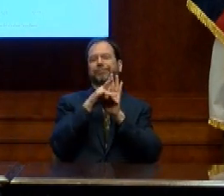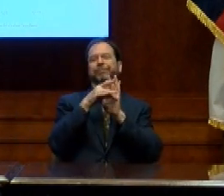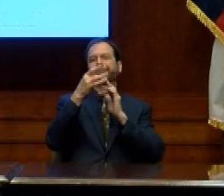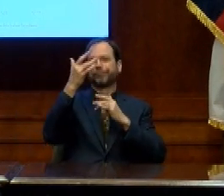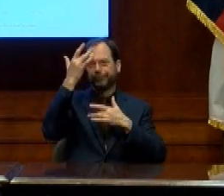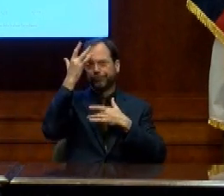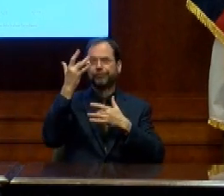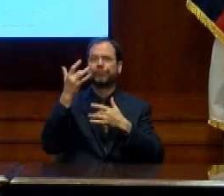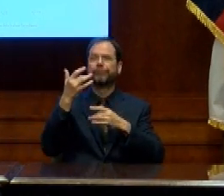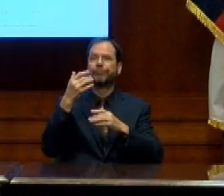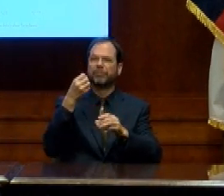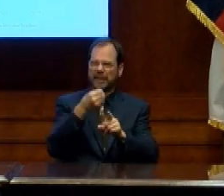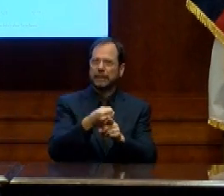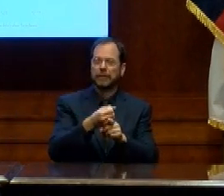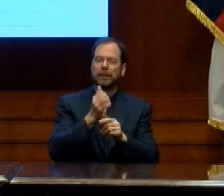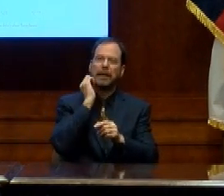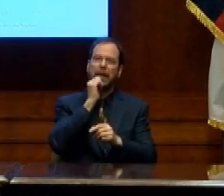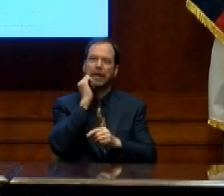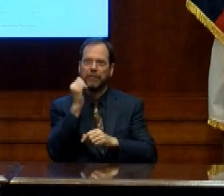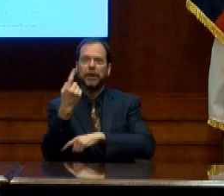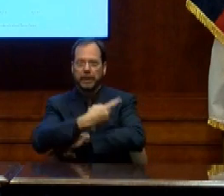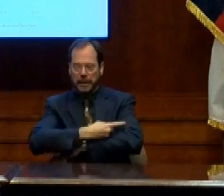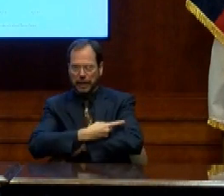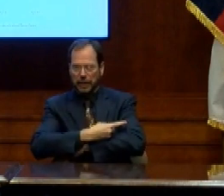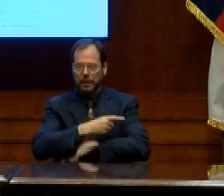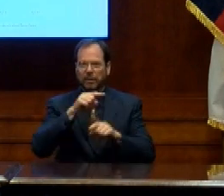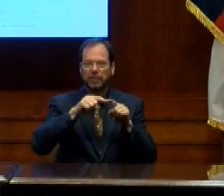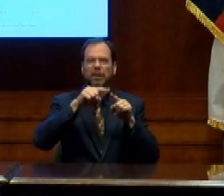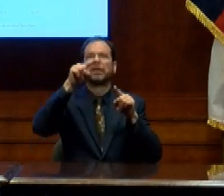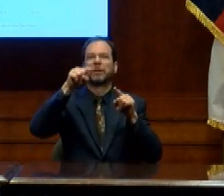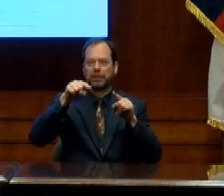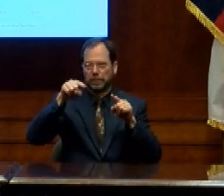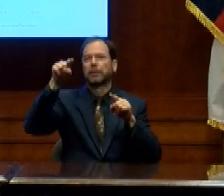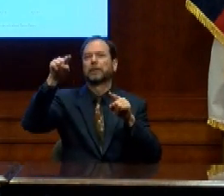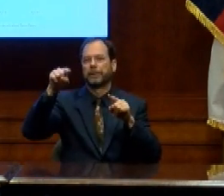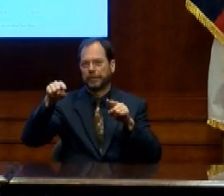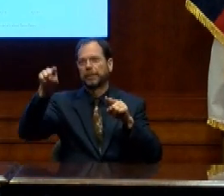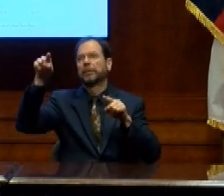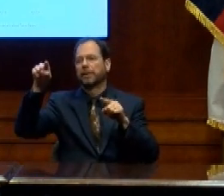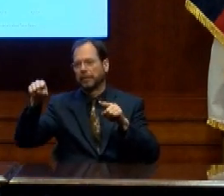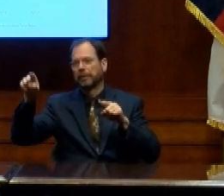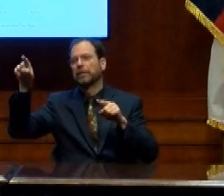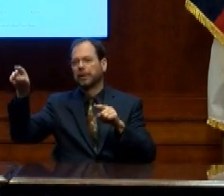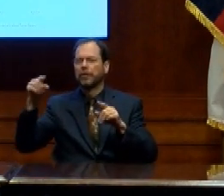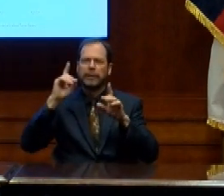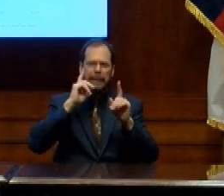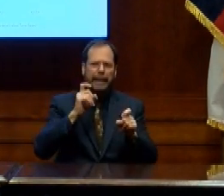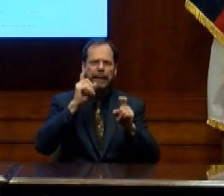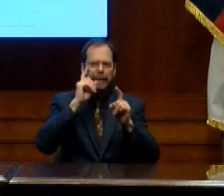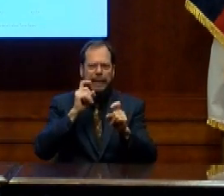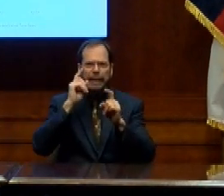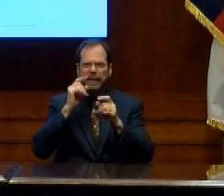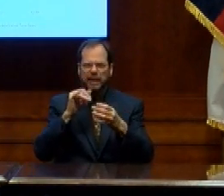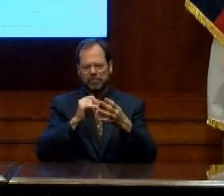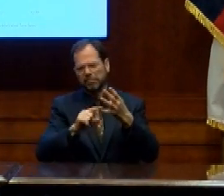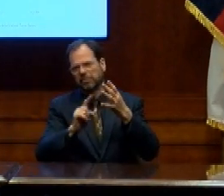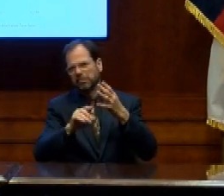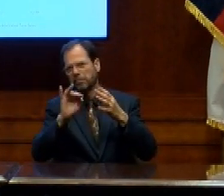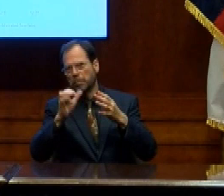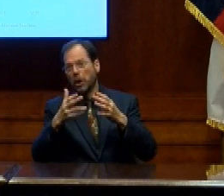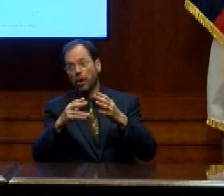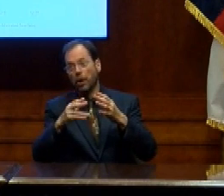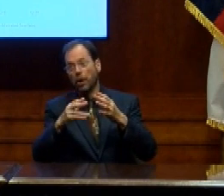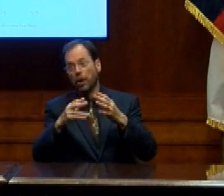cases on a daily basis. Obviously, it's jagged, and obviously you can see that as we began testing in the latter part of March, there